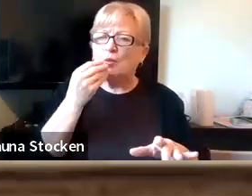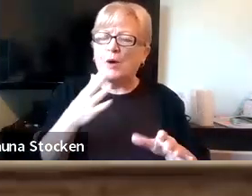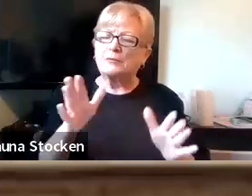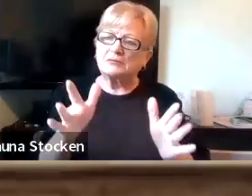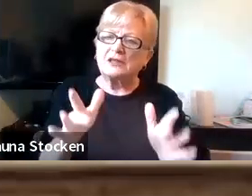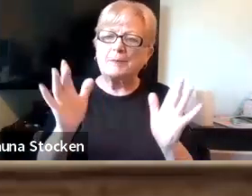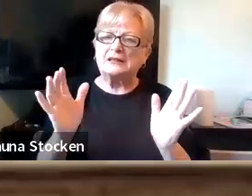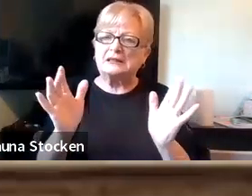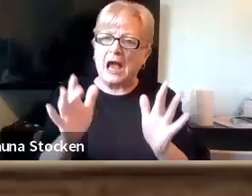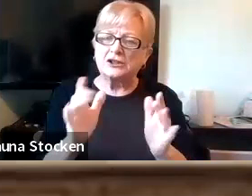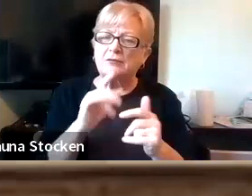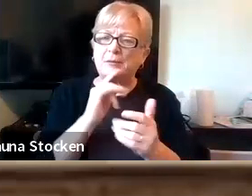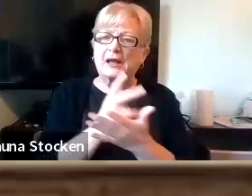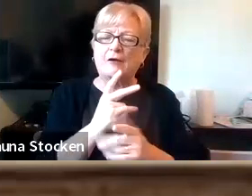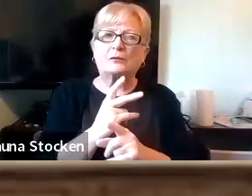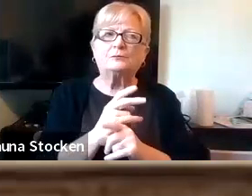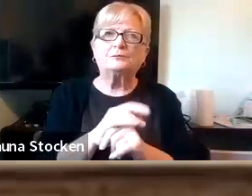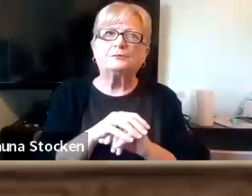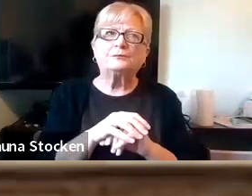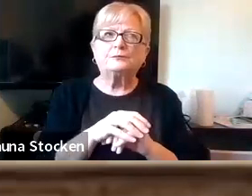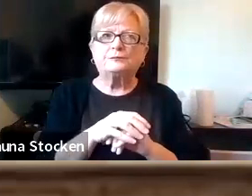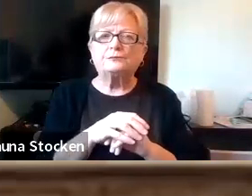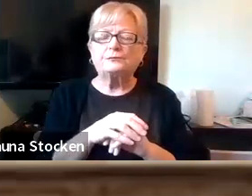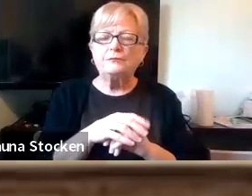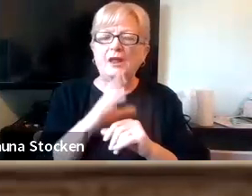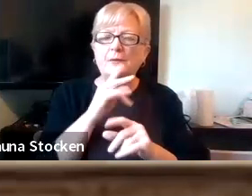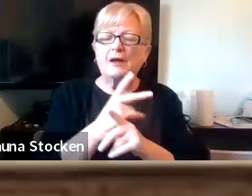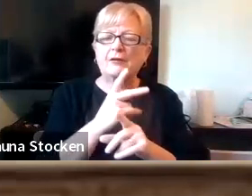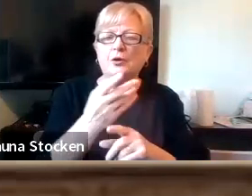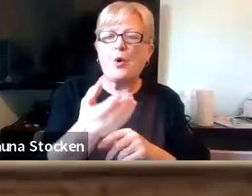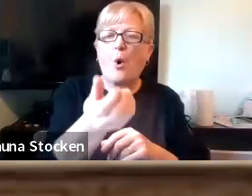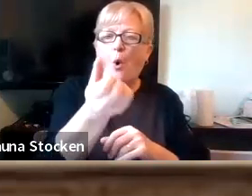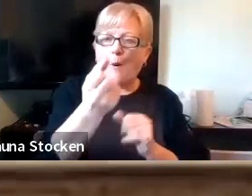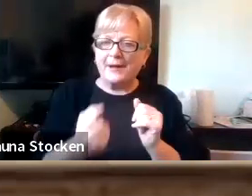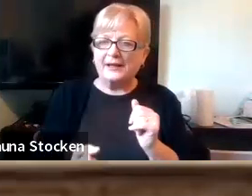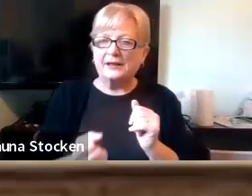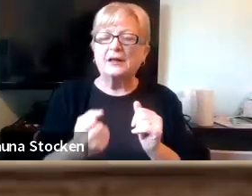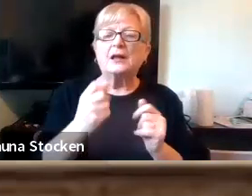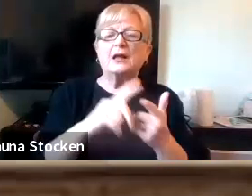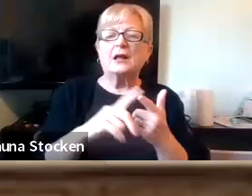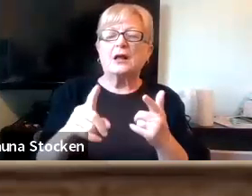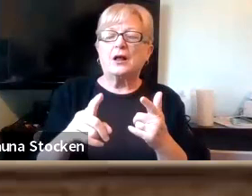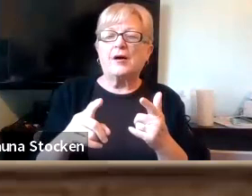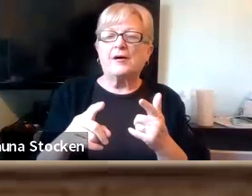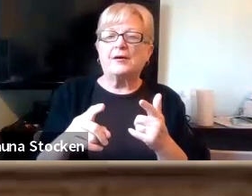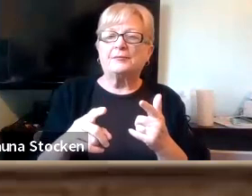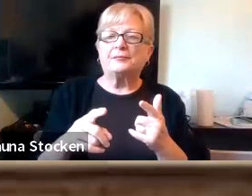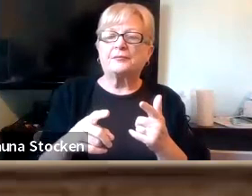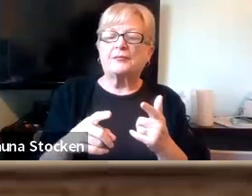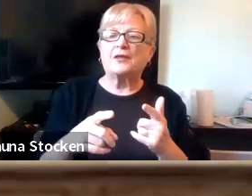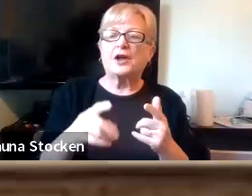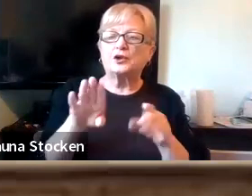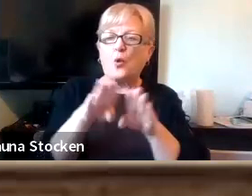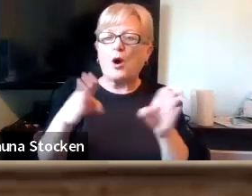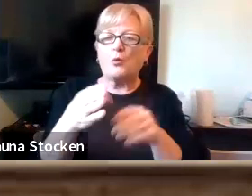Now, what you do want to be careful with when opening the Tovalet, the door opens out and lays flat onto the